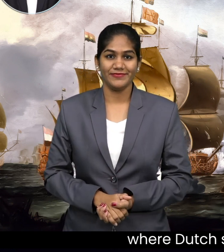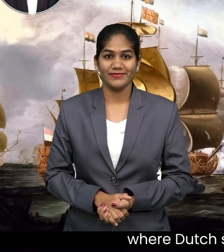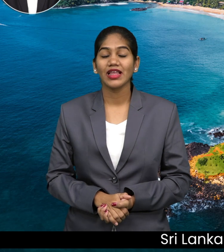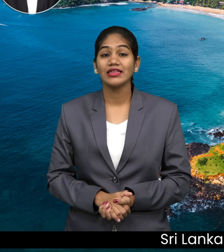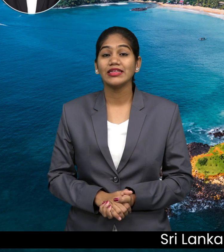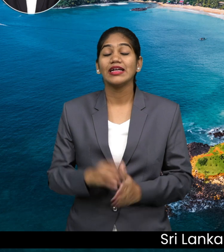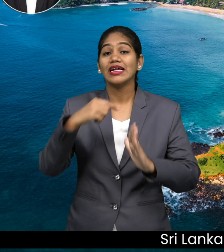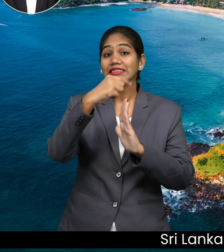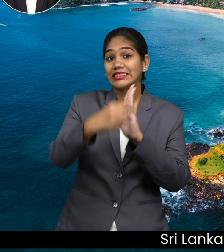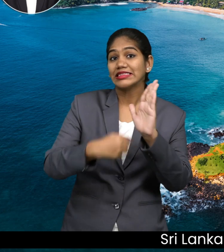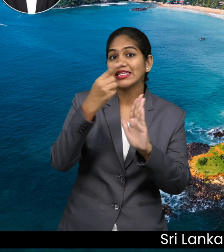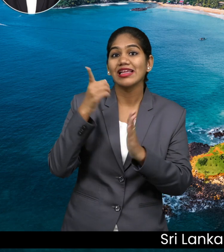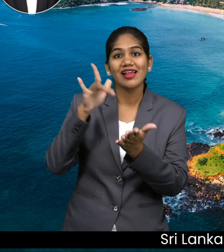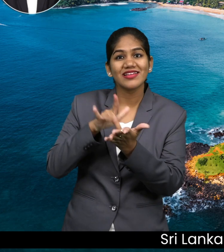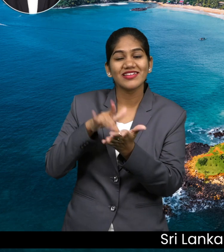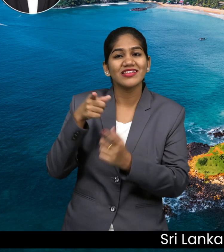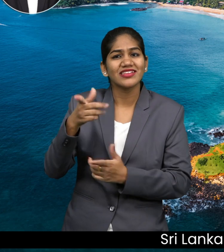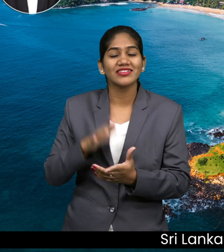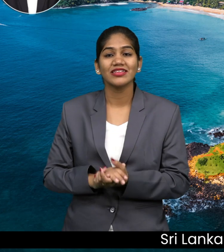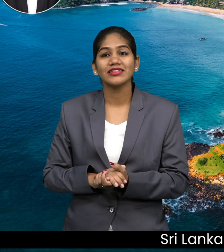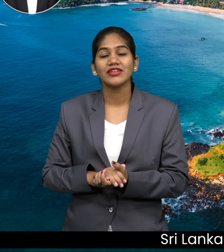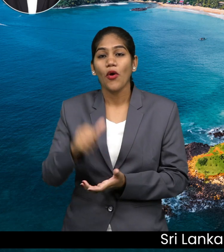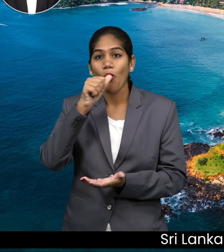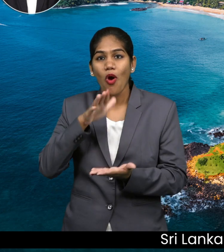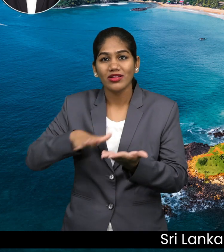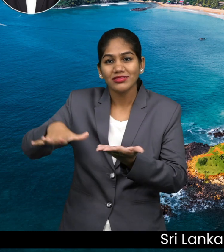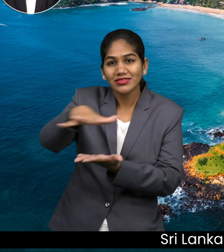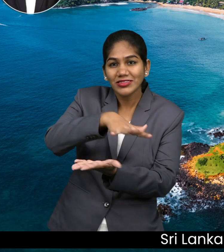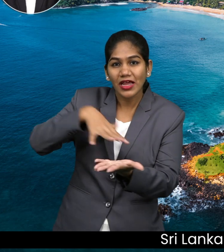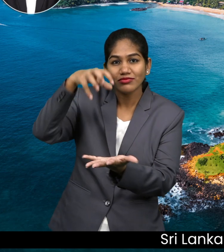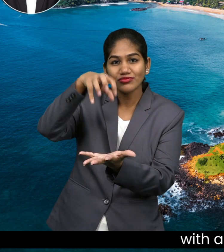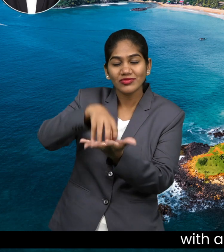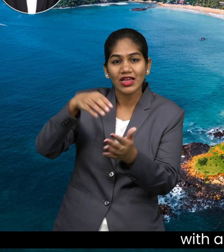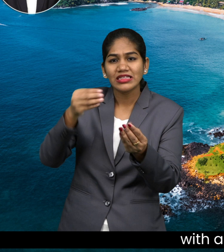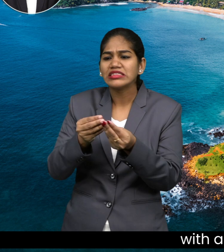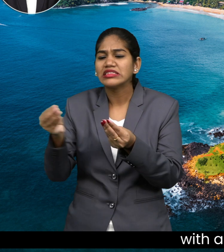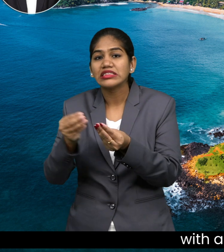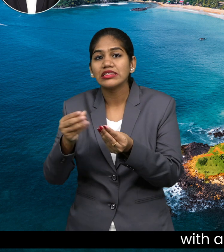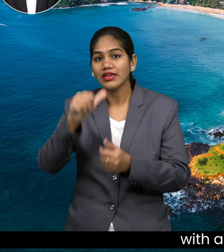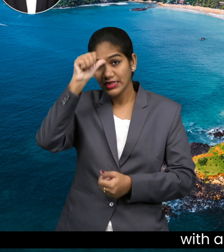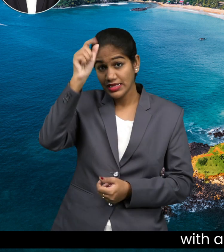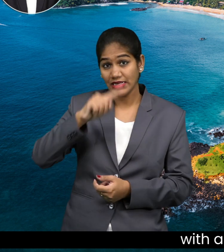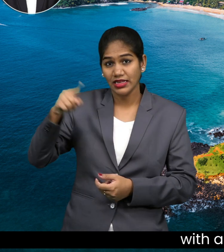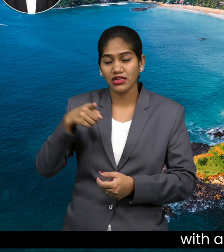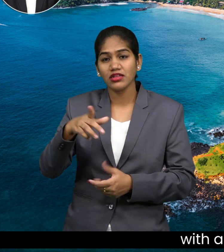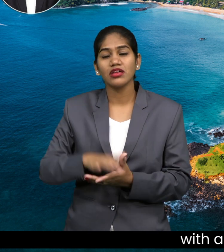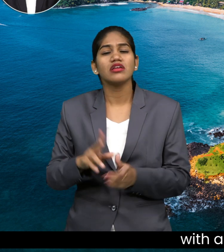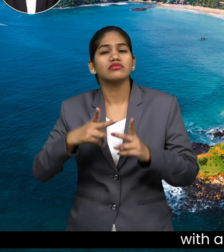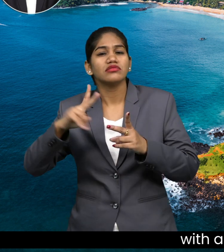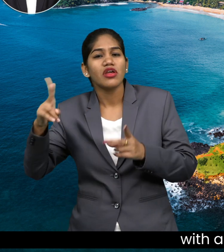Sri Lanka is an island near India with a diverse population.